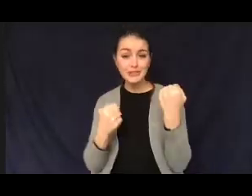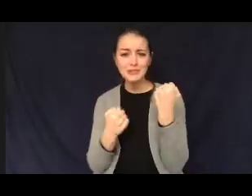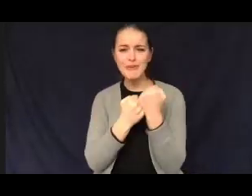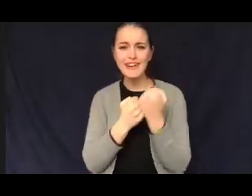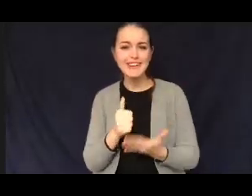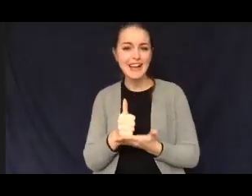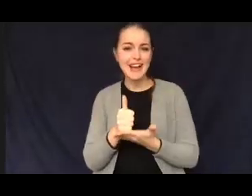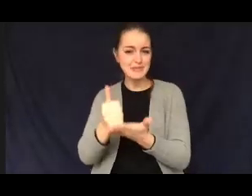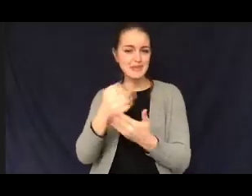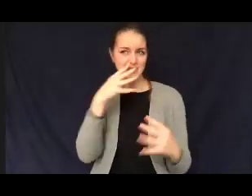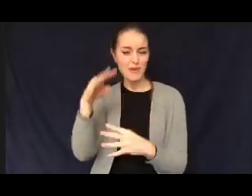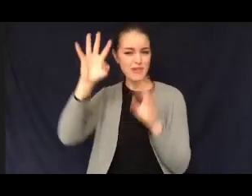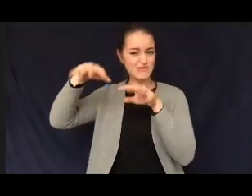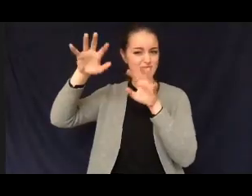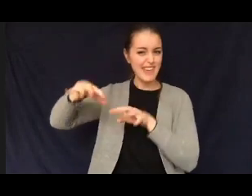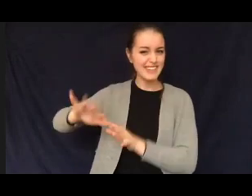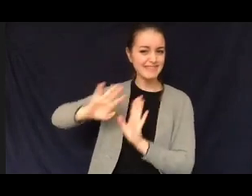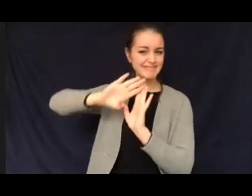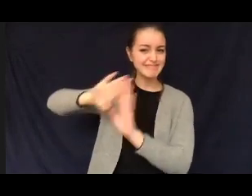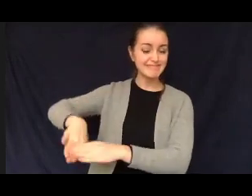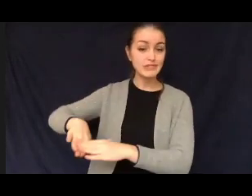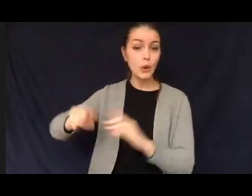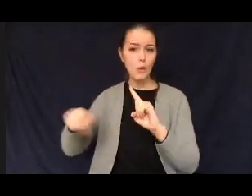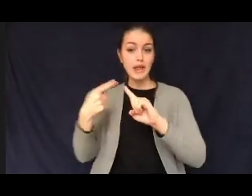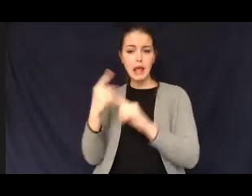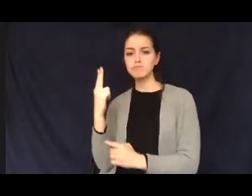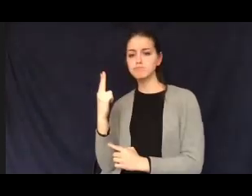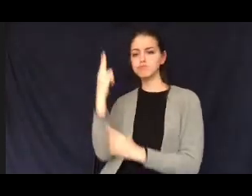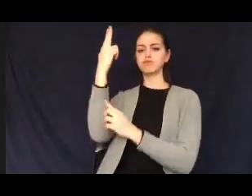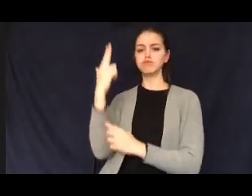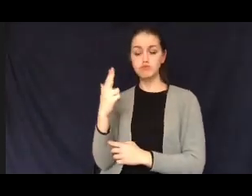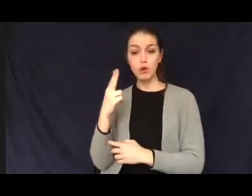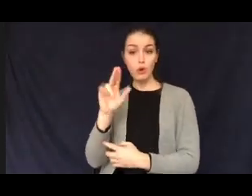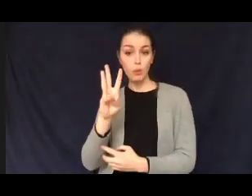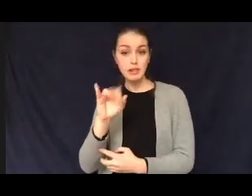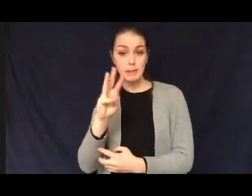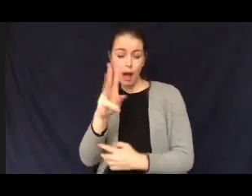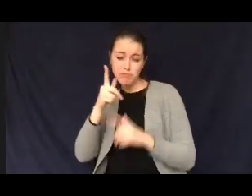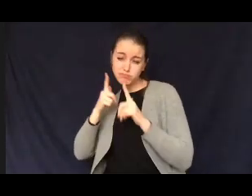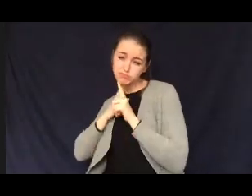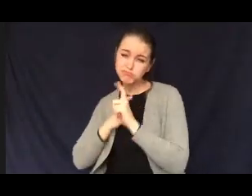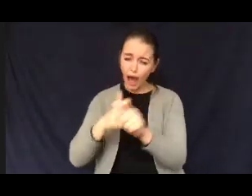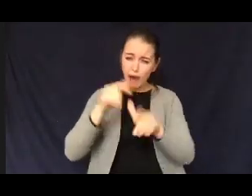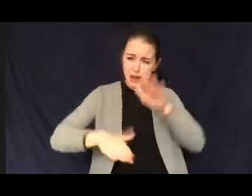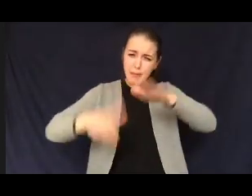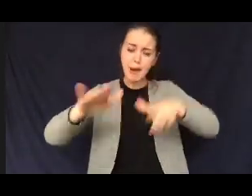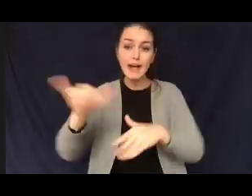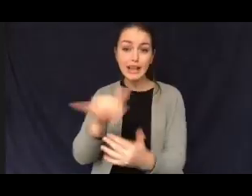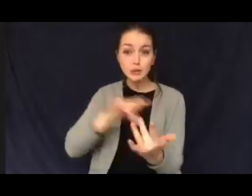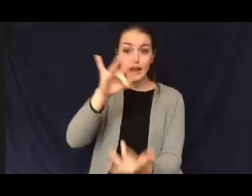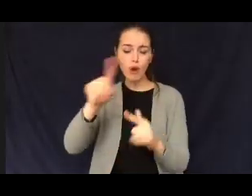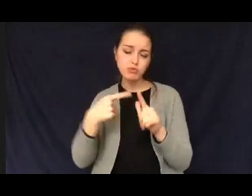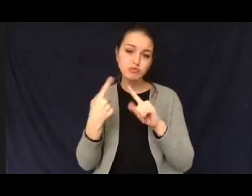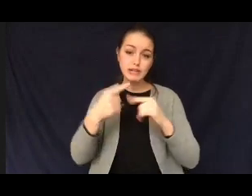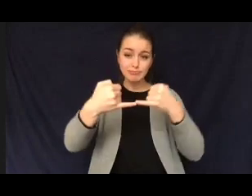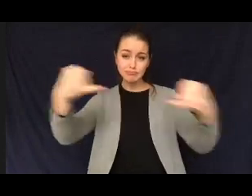was beginning to fall. At the crack of the starting gun, she surged into the humid air like a tornado. When she crossed the